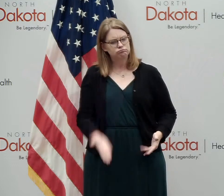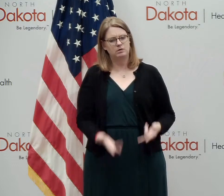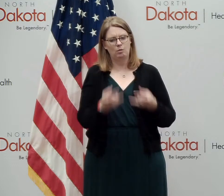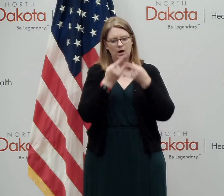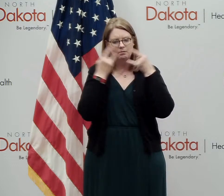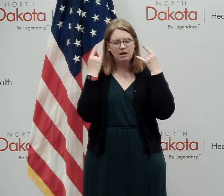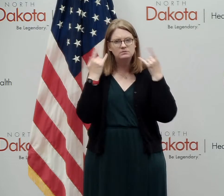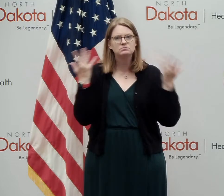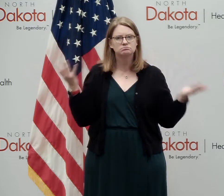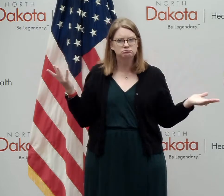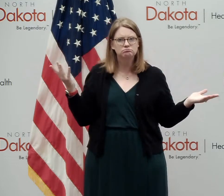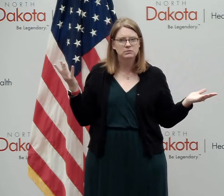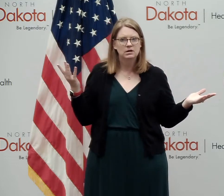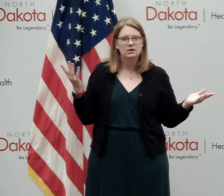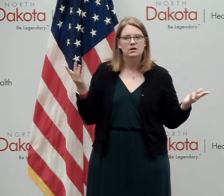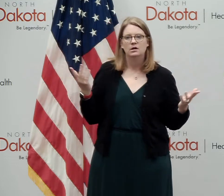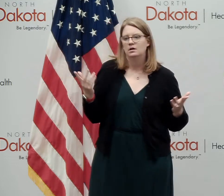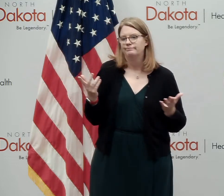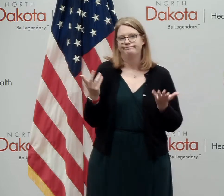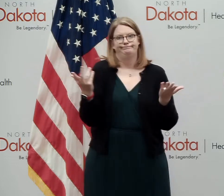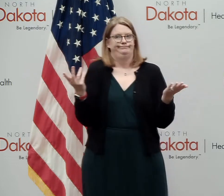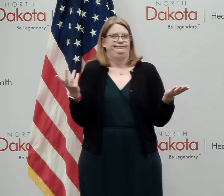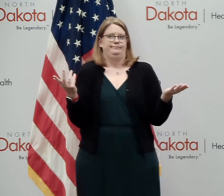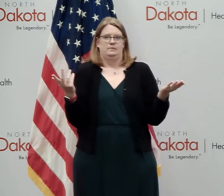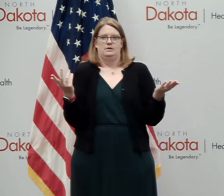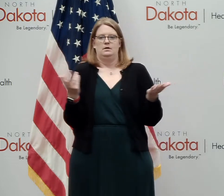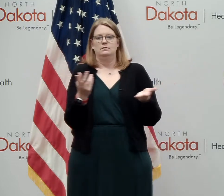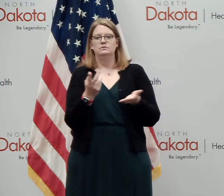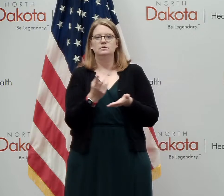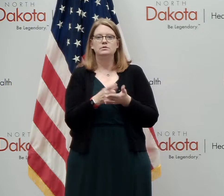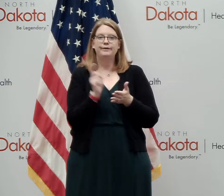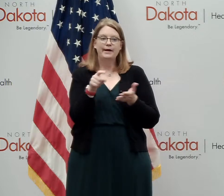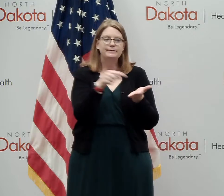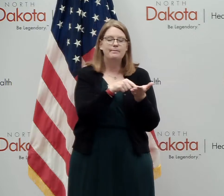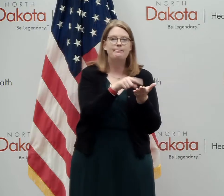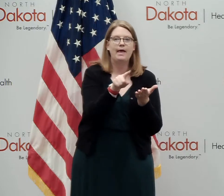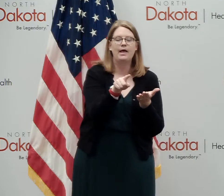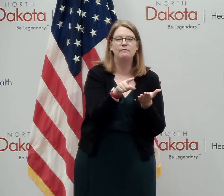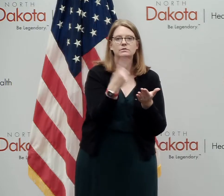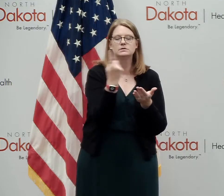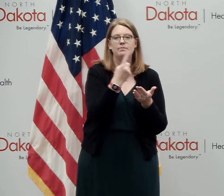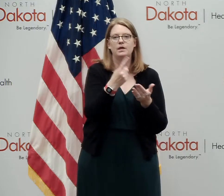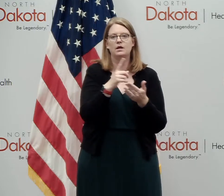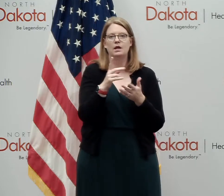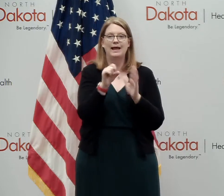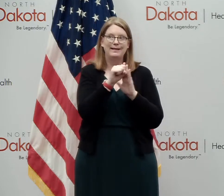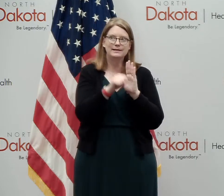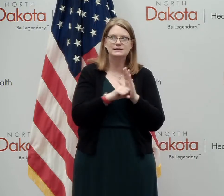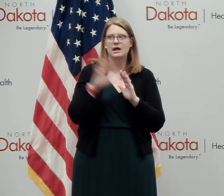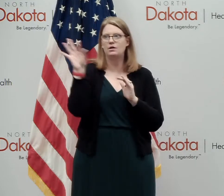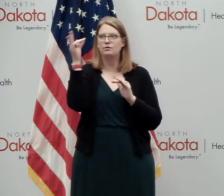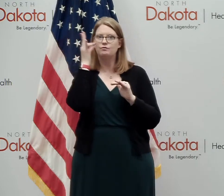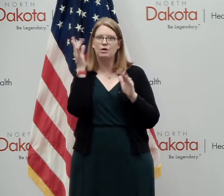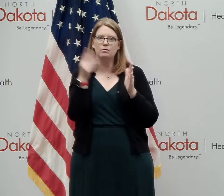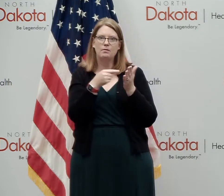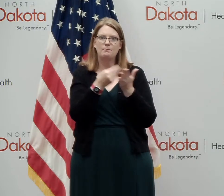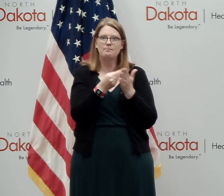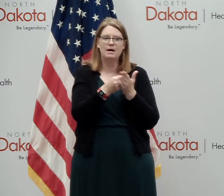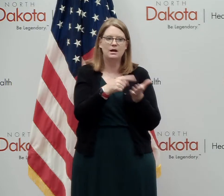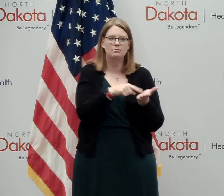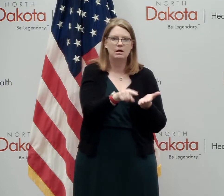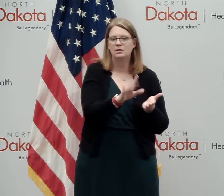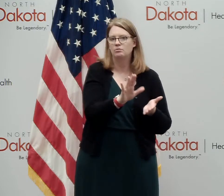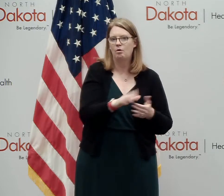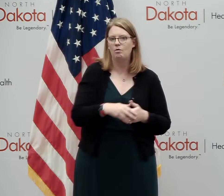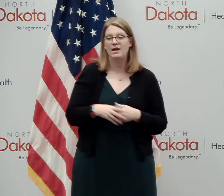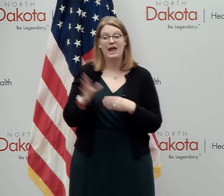require any significant spending at the state or federal level. And again, for business owners, they may find